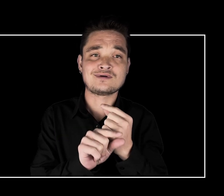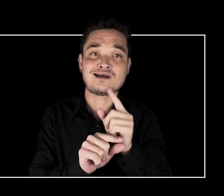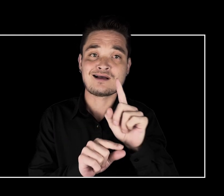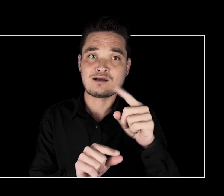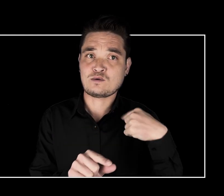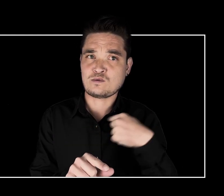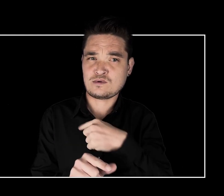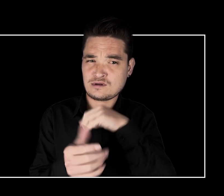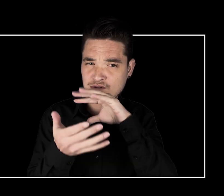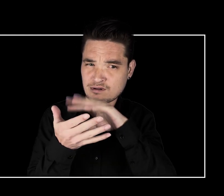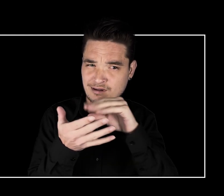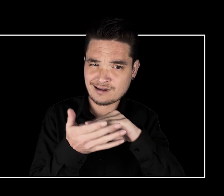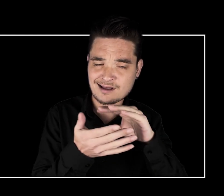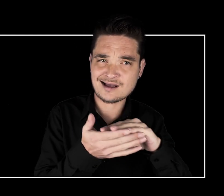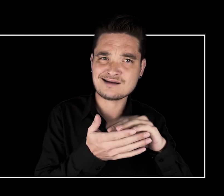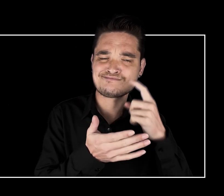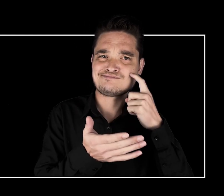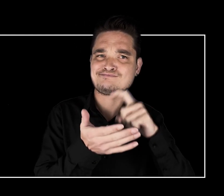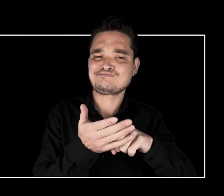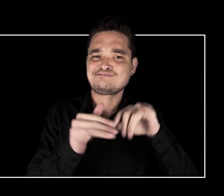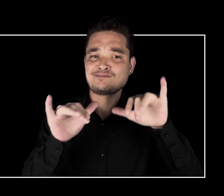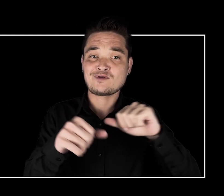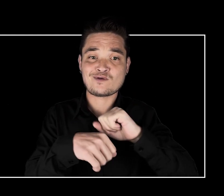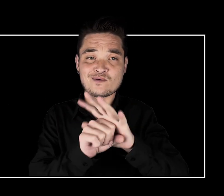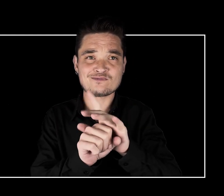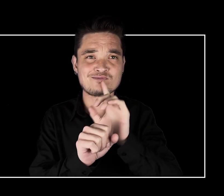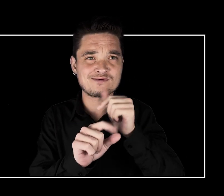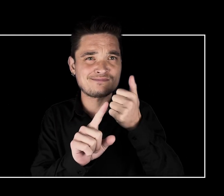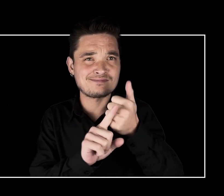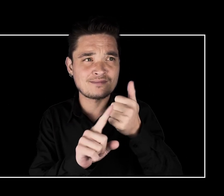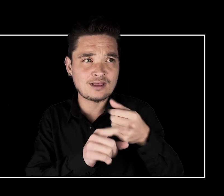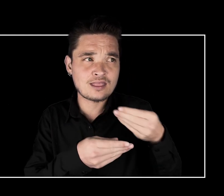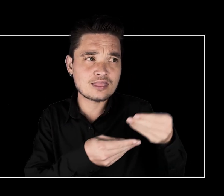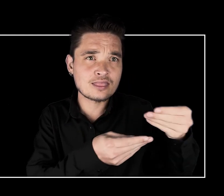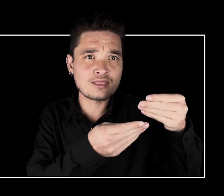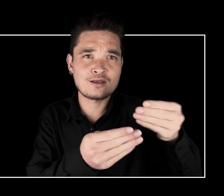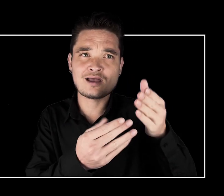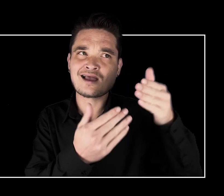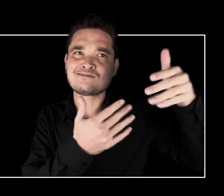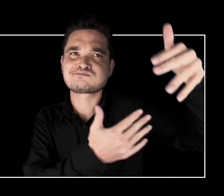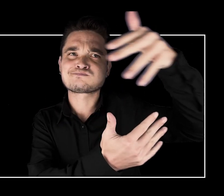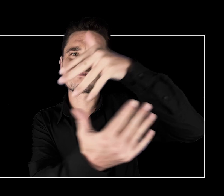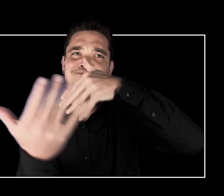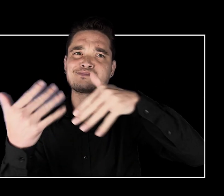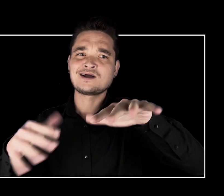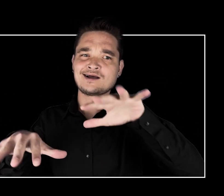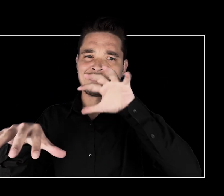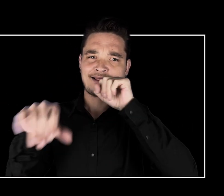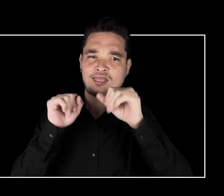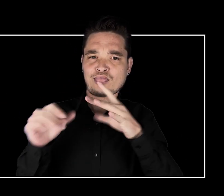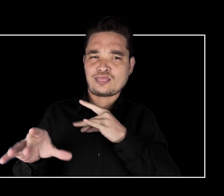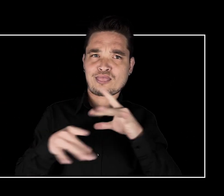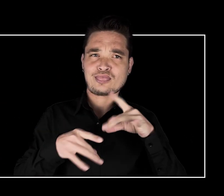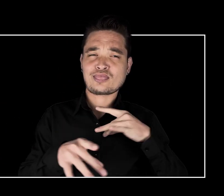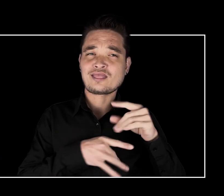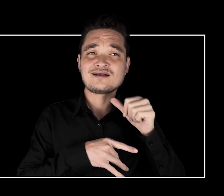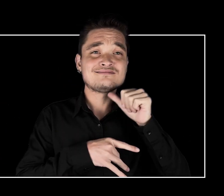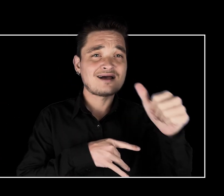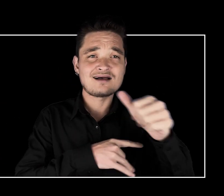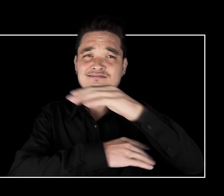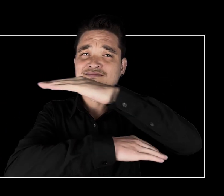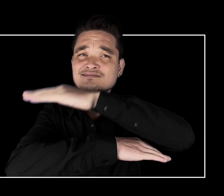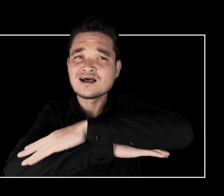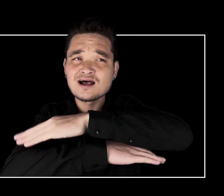that COVID-19 passes from one person to another through the air, not on surfaces like tables or kitchen